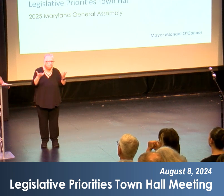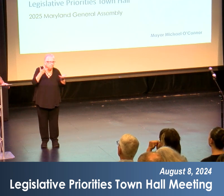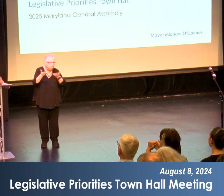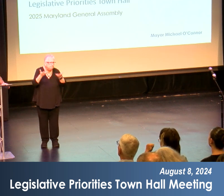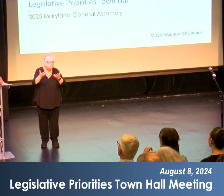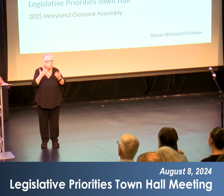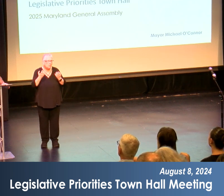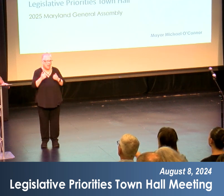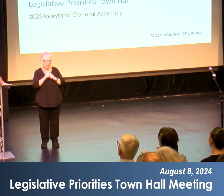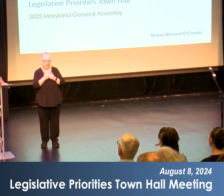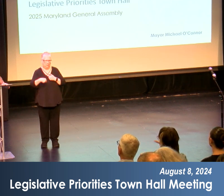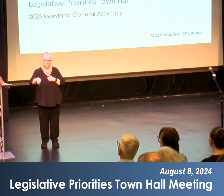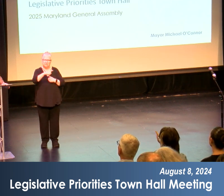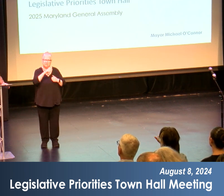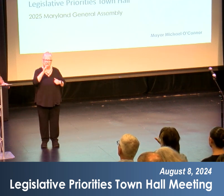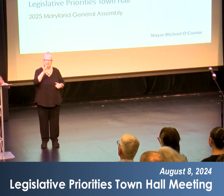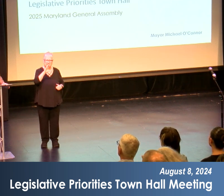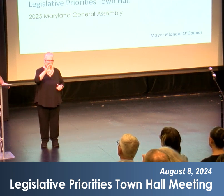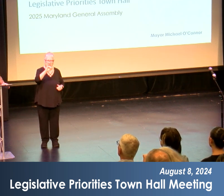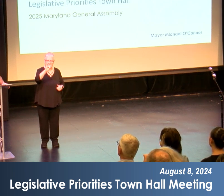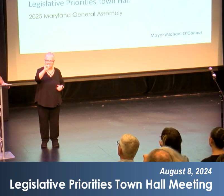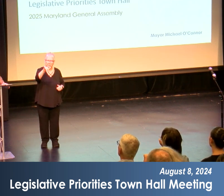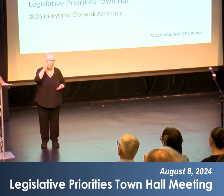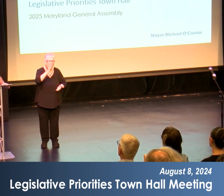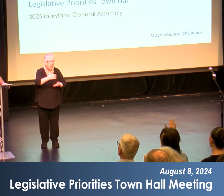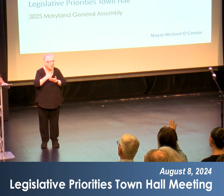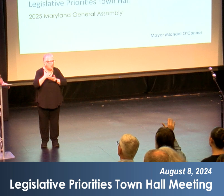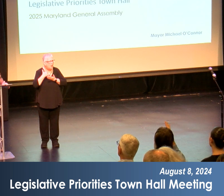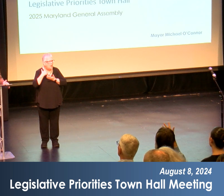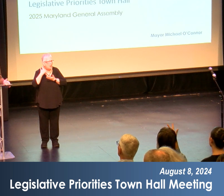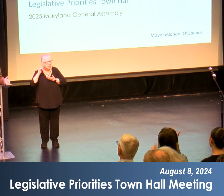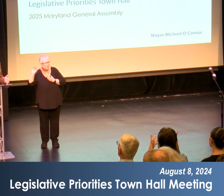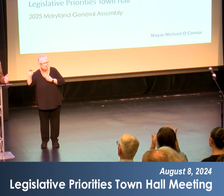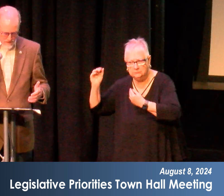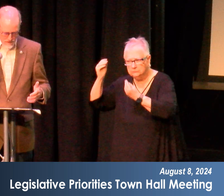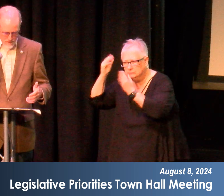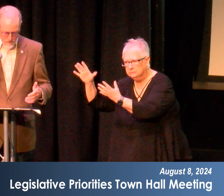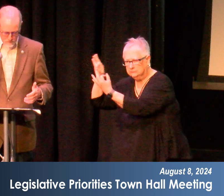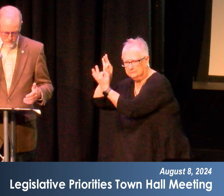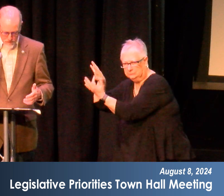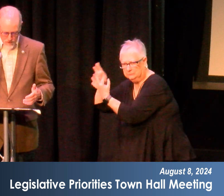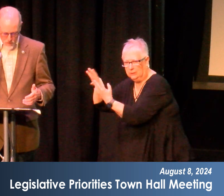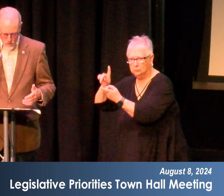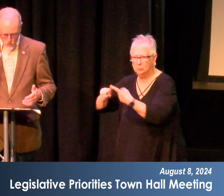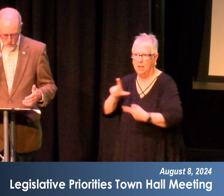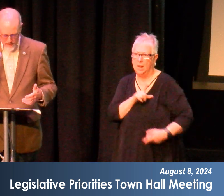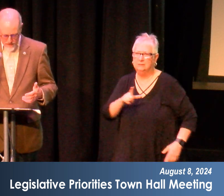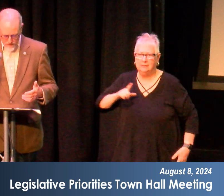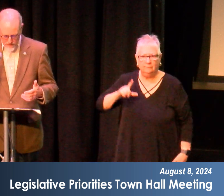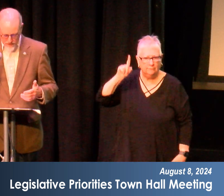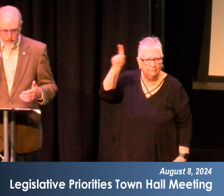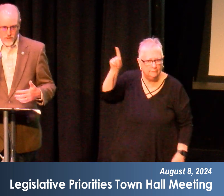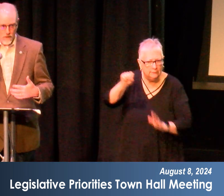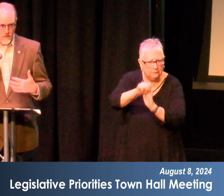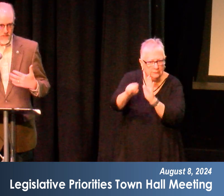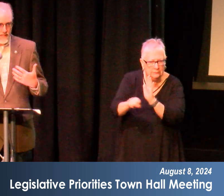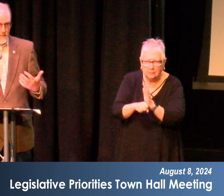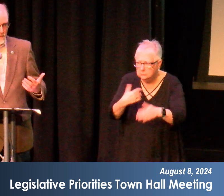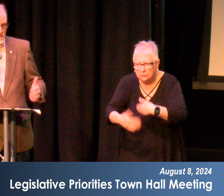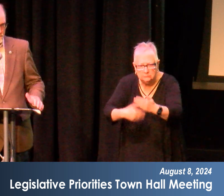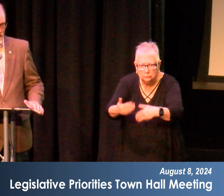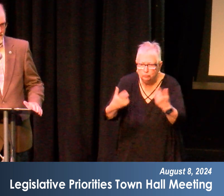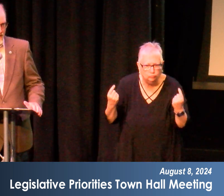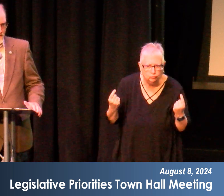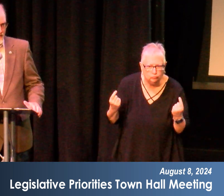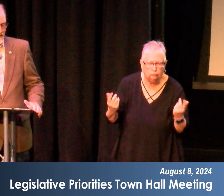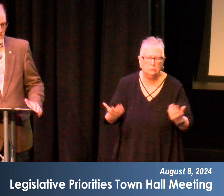engage our community in feedback through our legislative process. We kicked off the city's